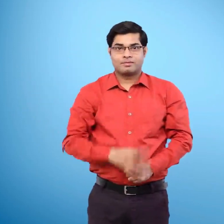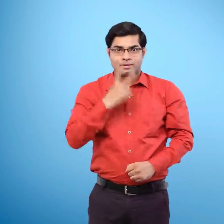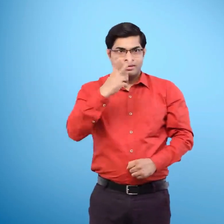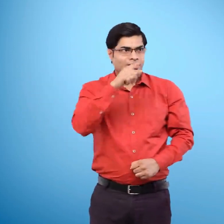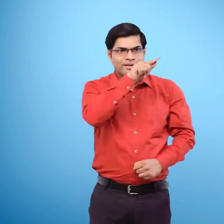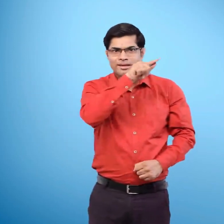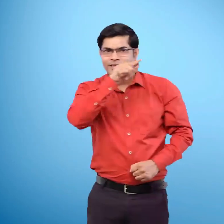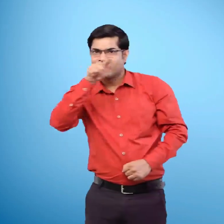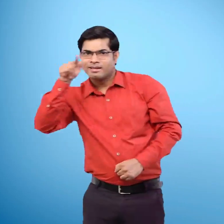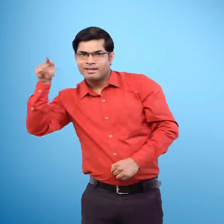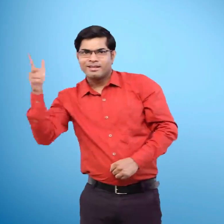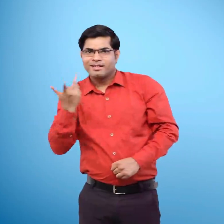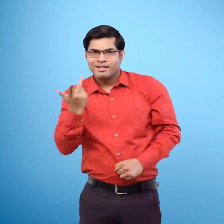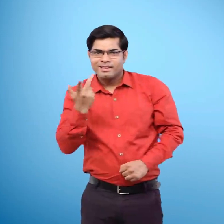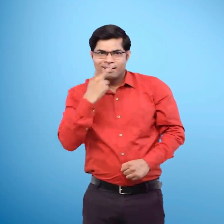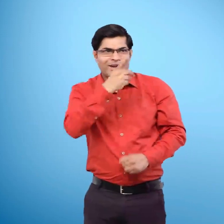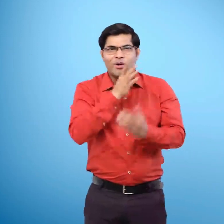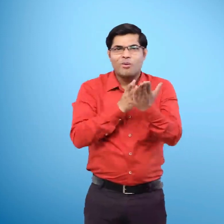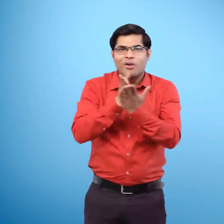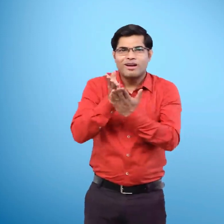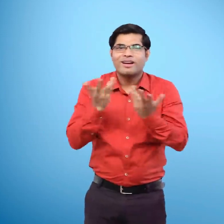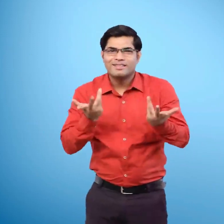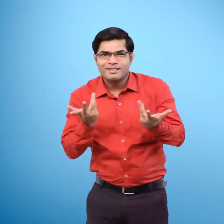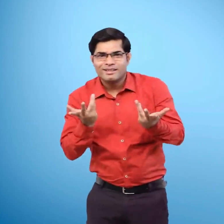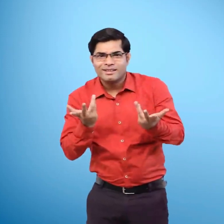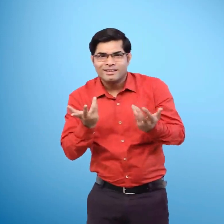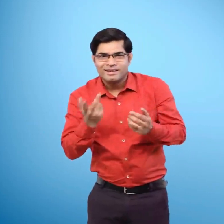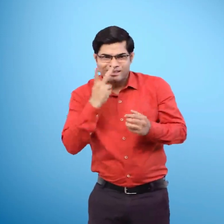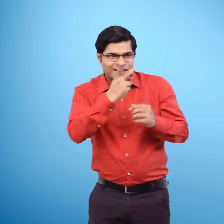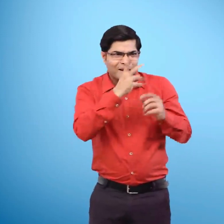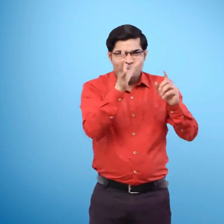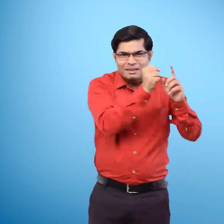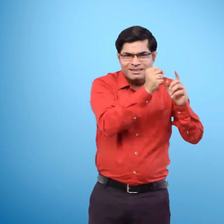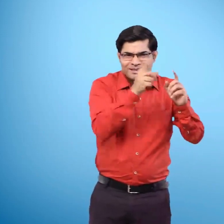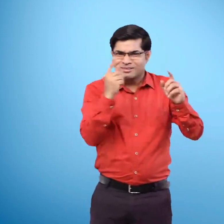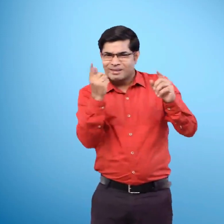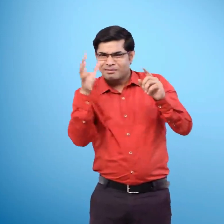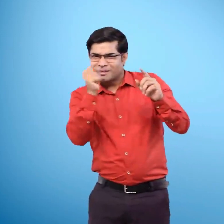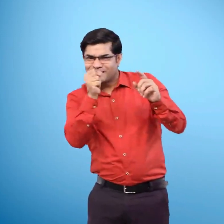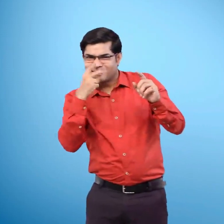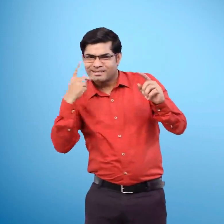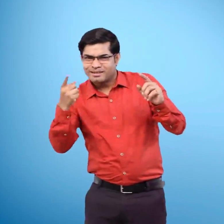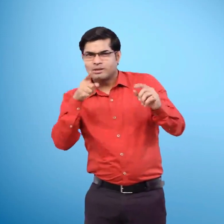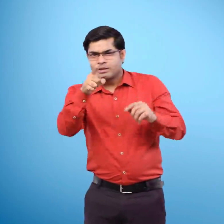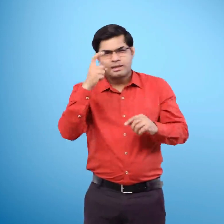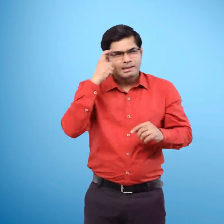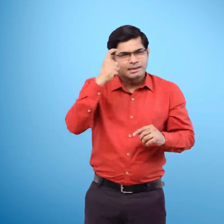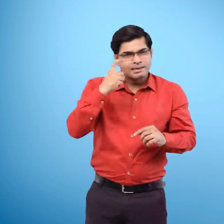The numbers are written on triangle-shaped flags, one on each flag, joined together